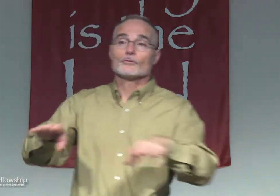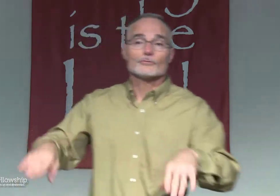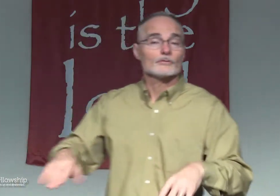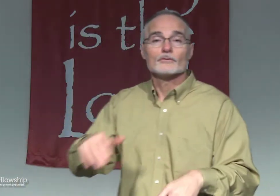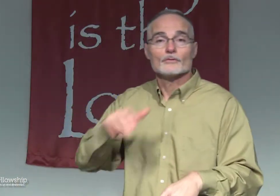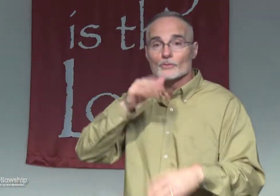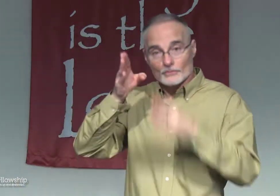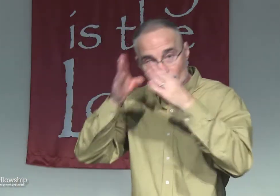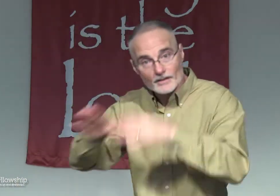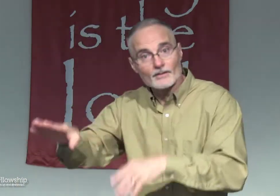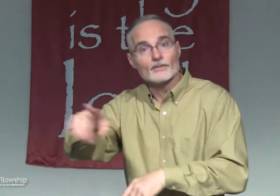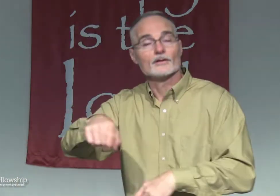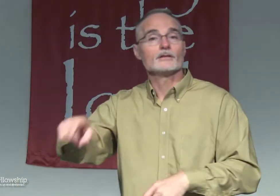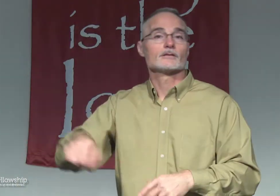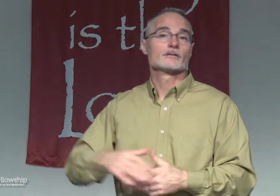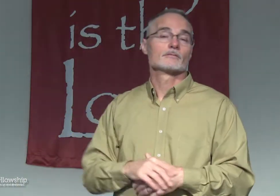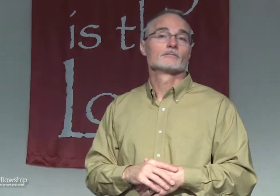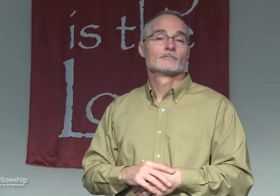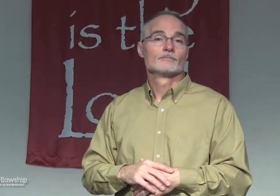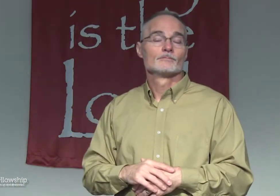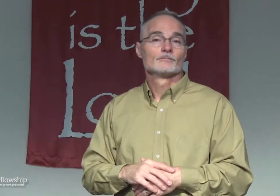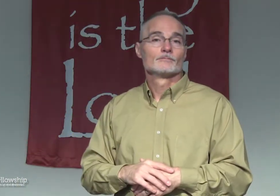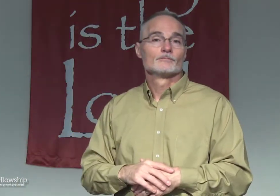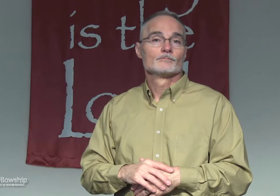ignoring the needs of your spouse or your children.